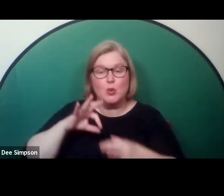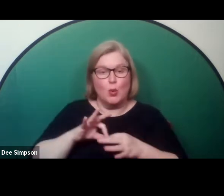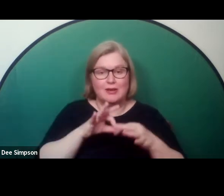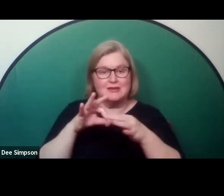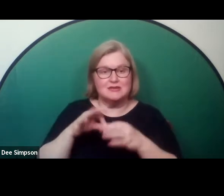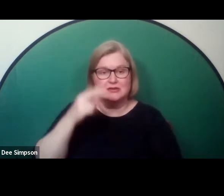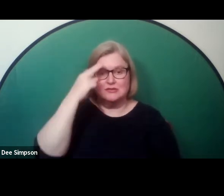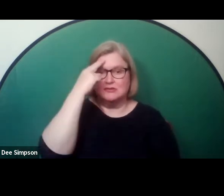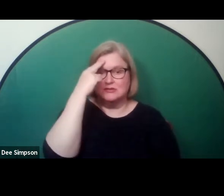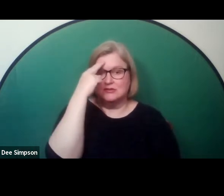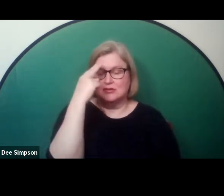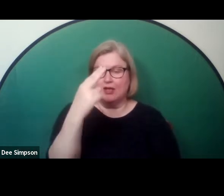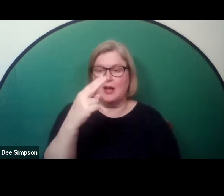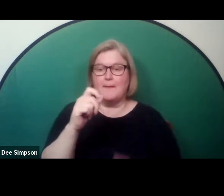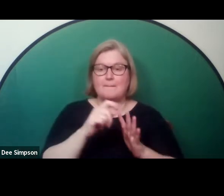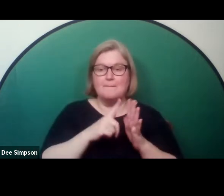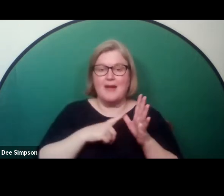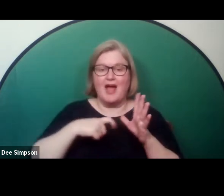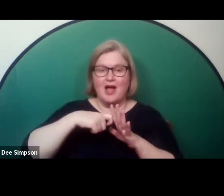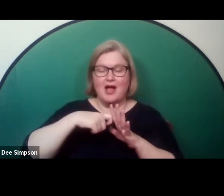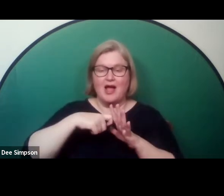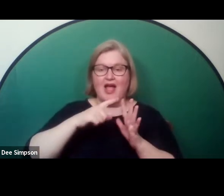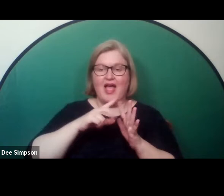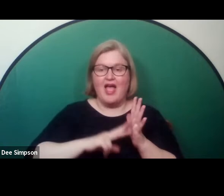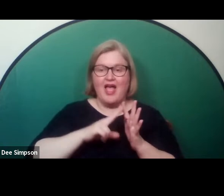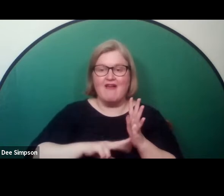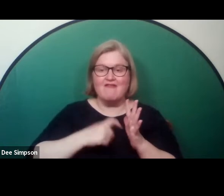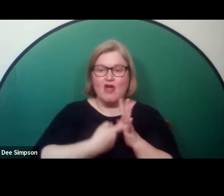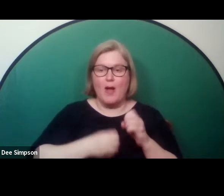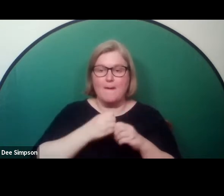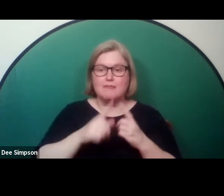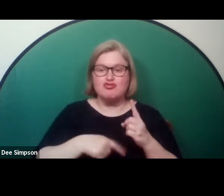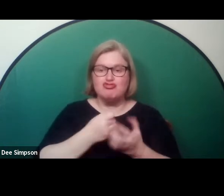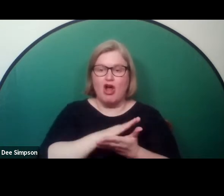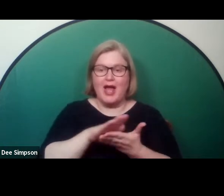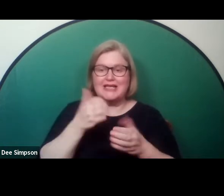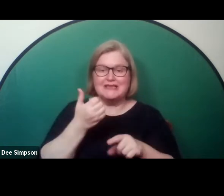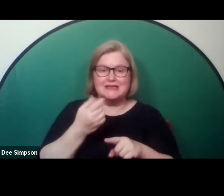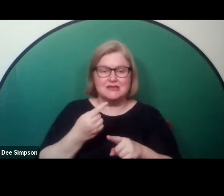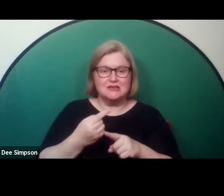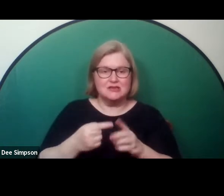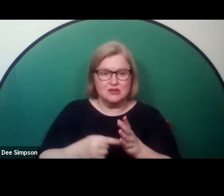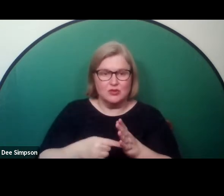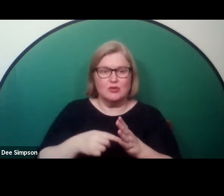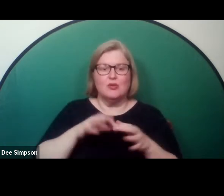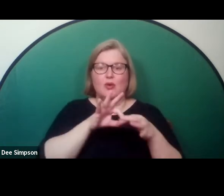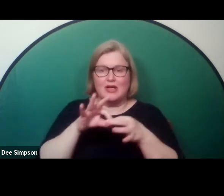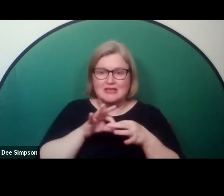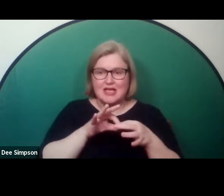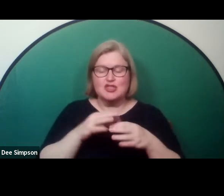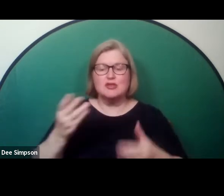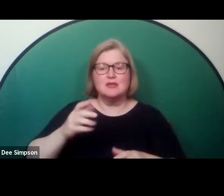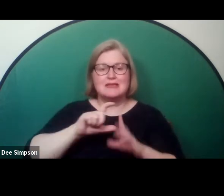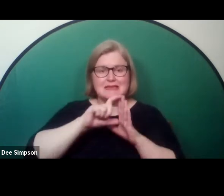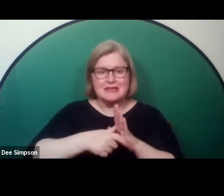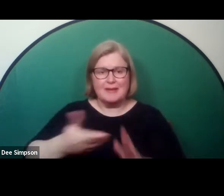Pak Everbright Development Organization, a disability rights NGO. And